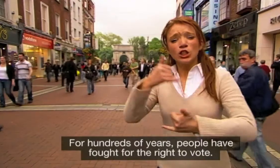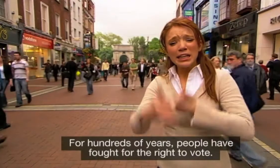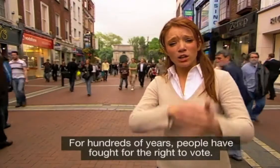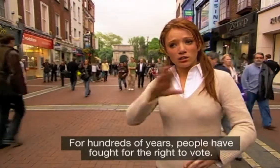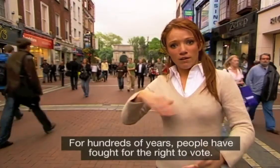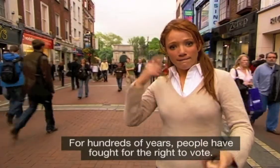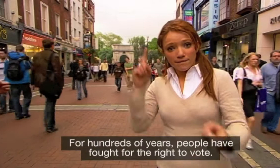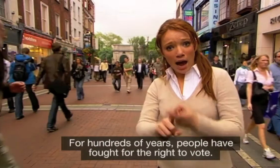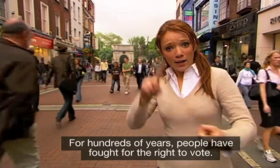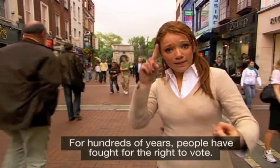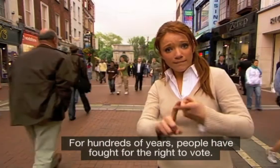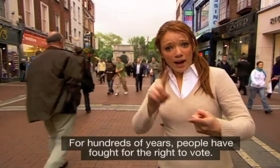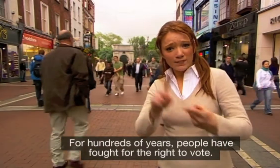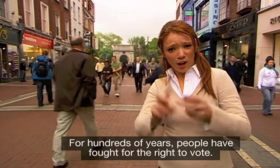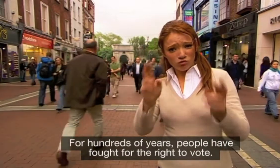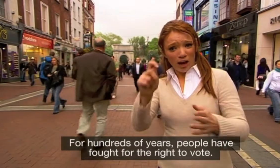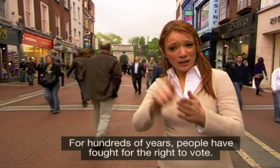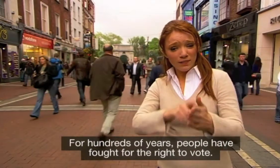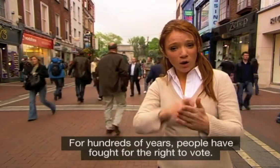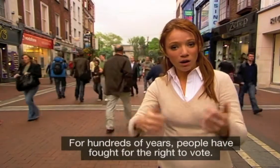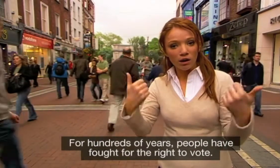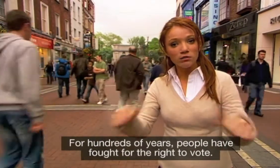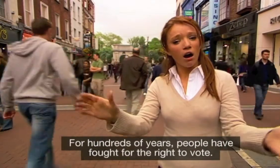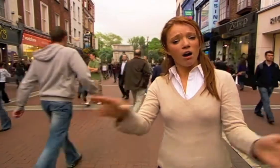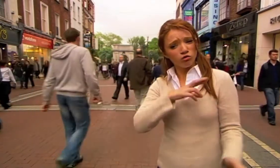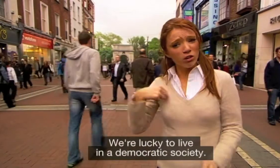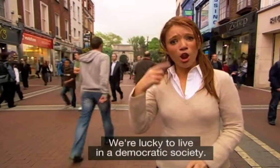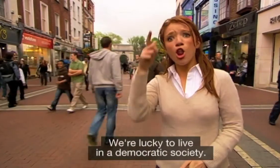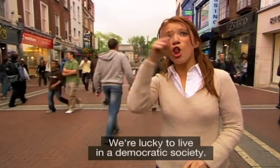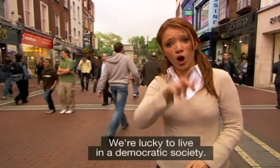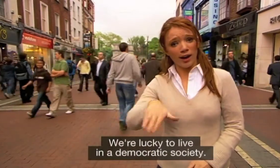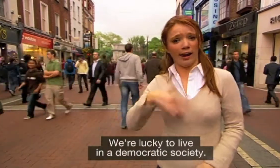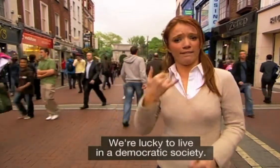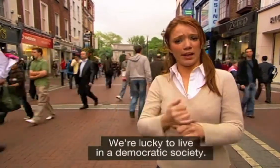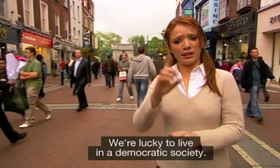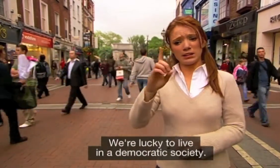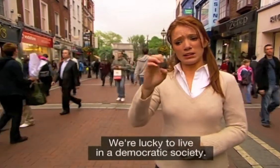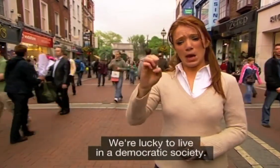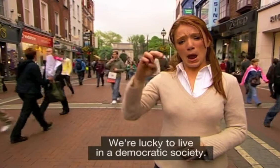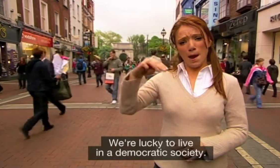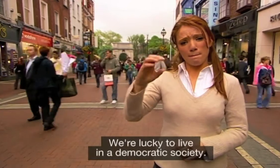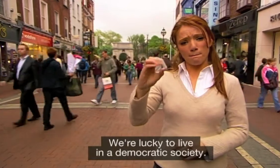For hundreds of years, people have fought for the right to vote. We're lucky to live in a democratic